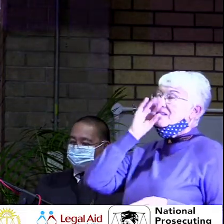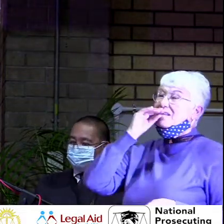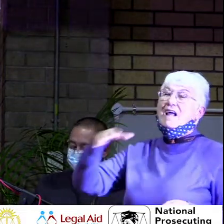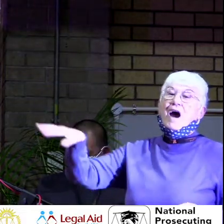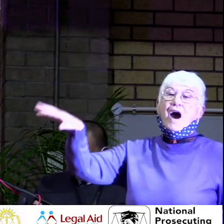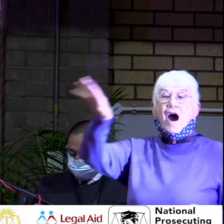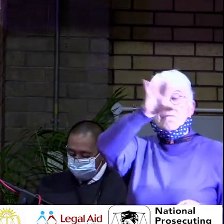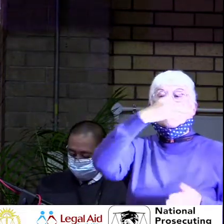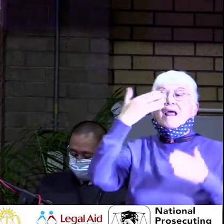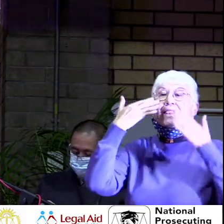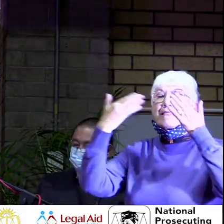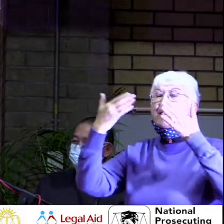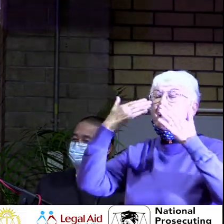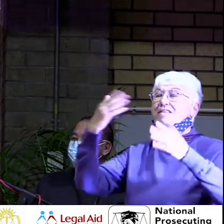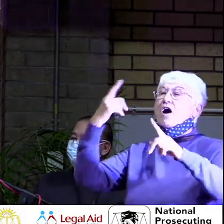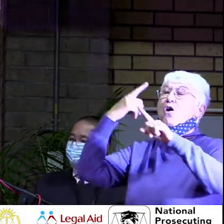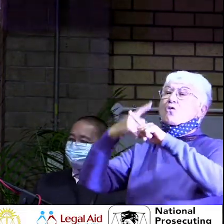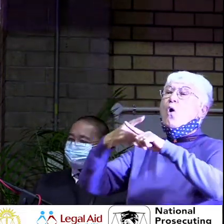Sorry for that.